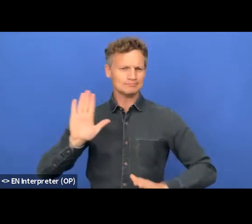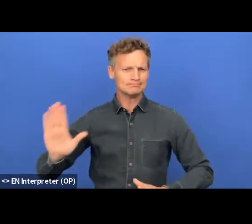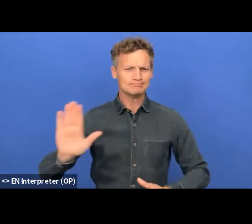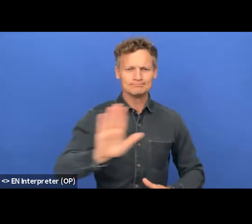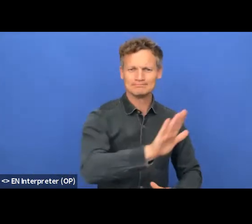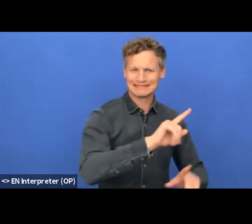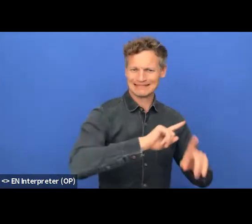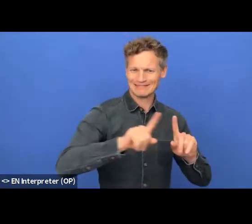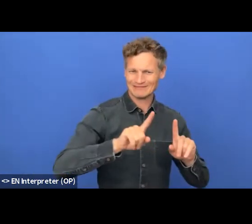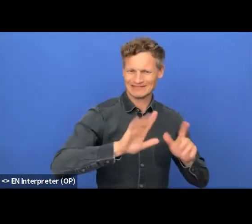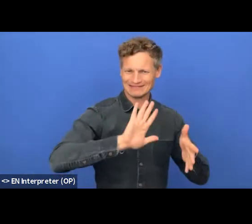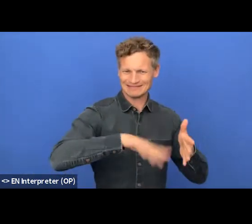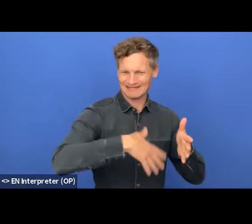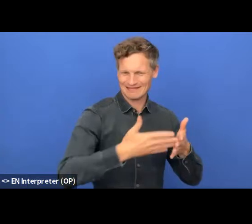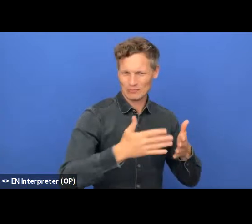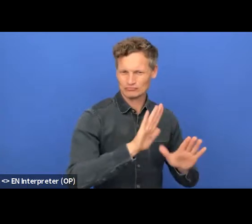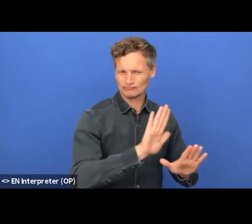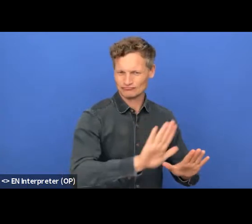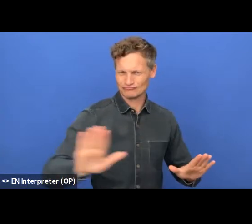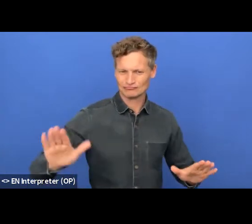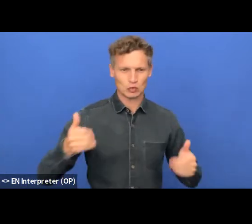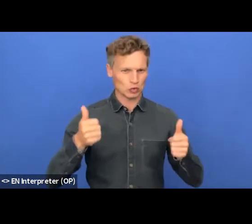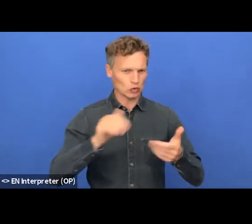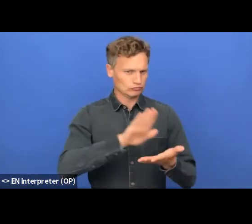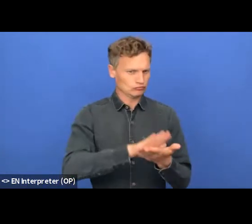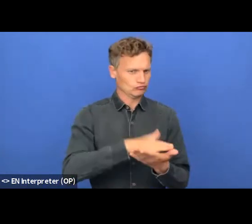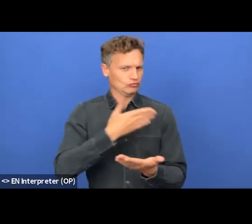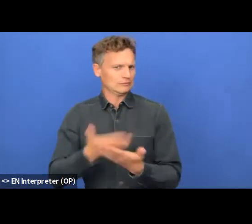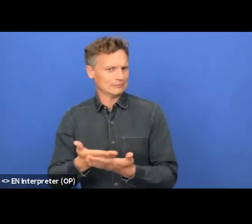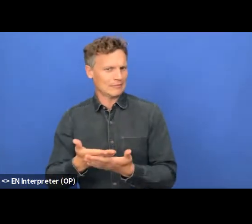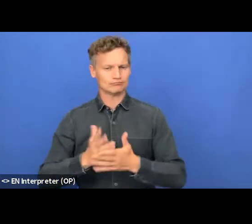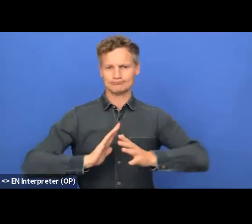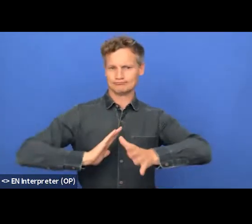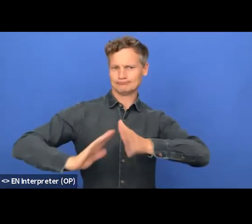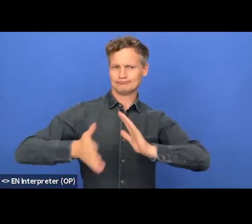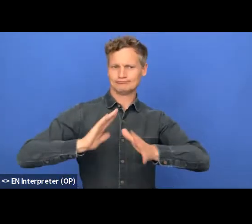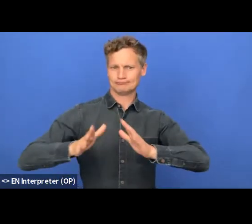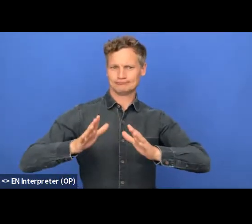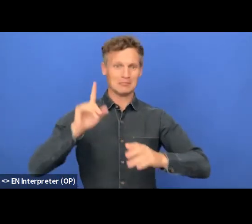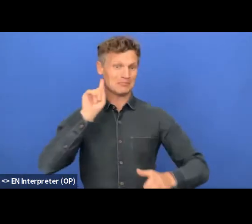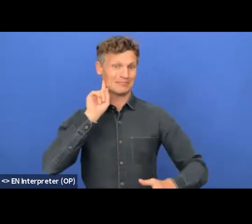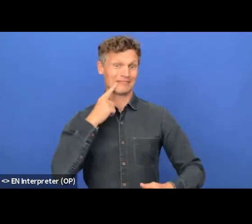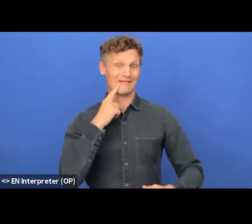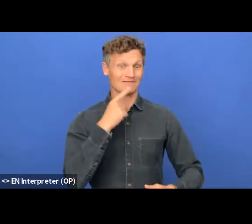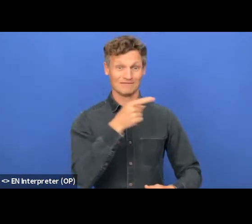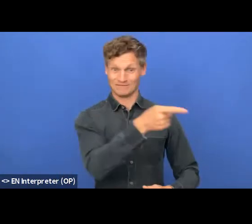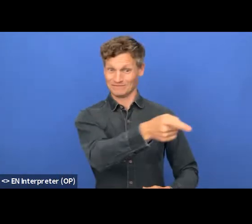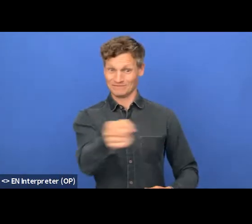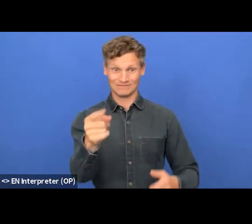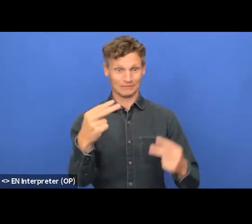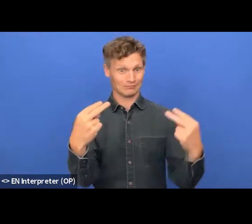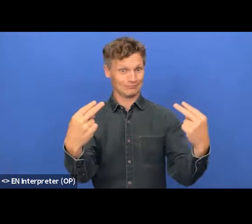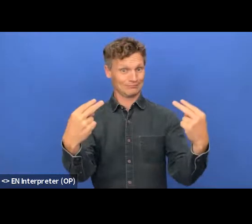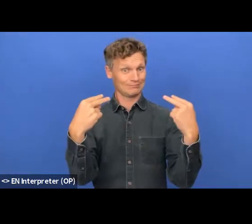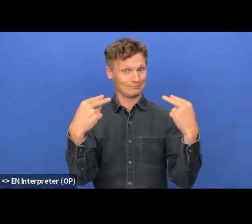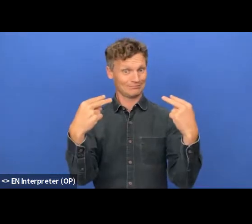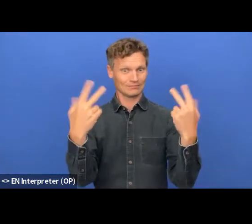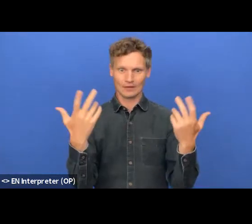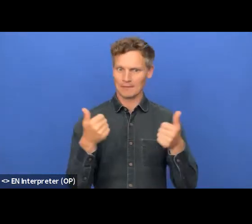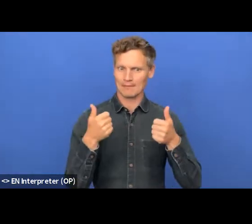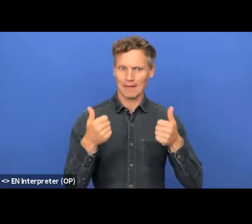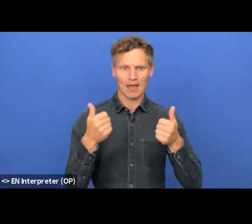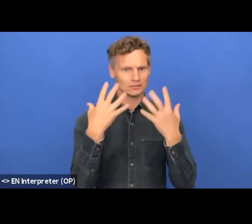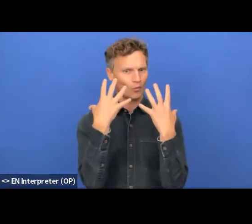Because as I said, if our audience is going to be a deaf population, the